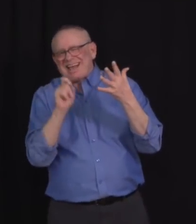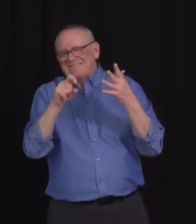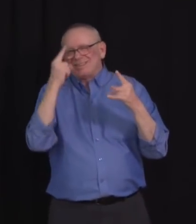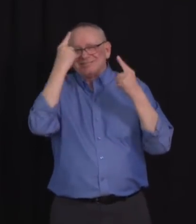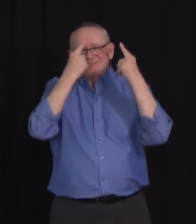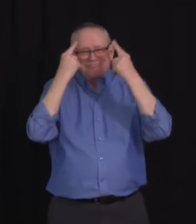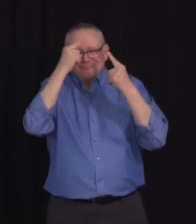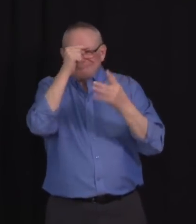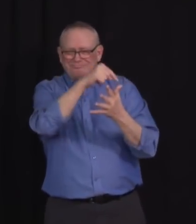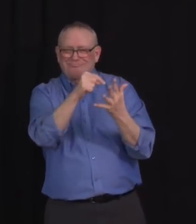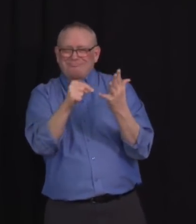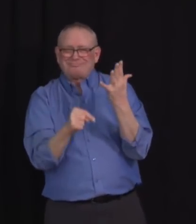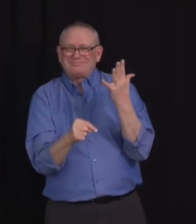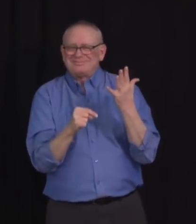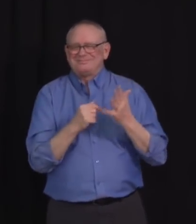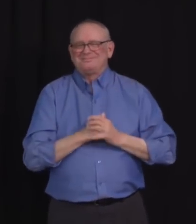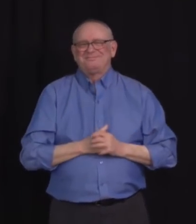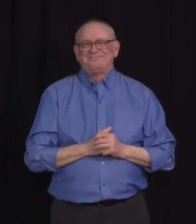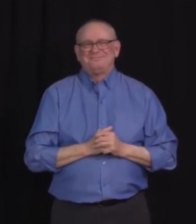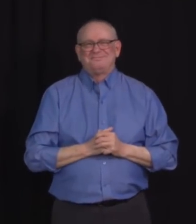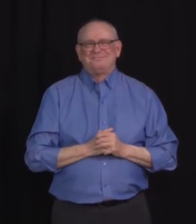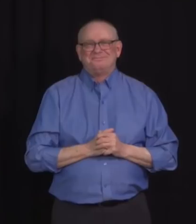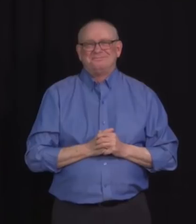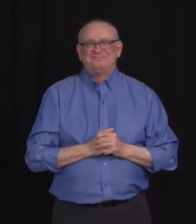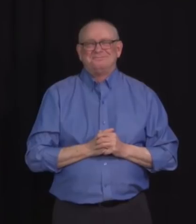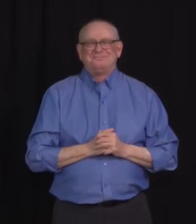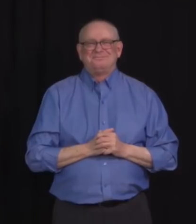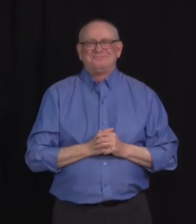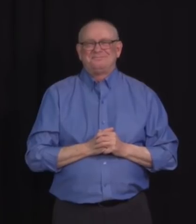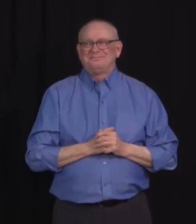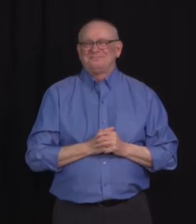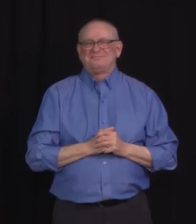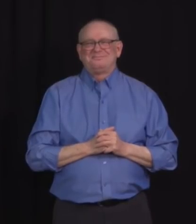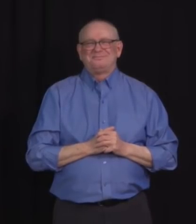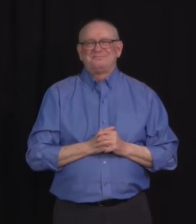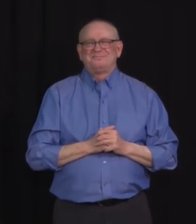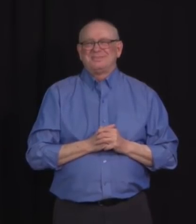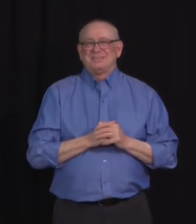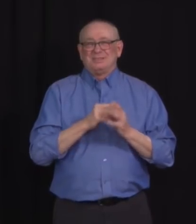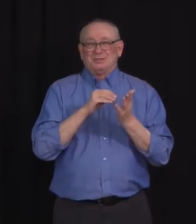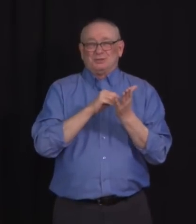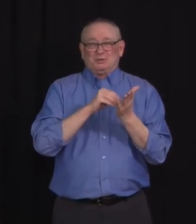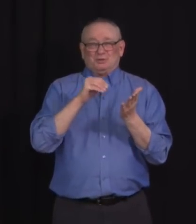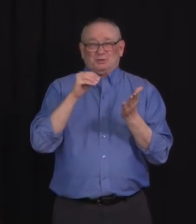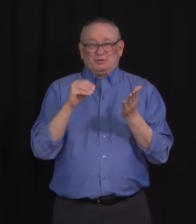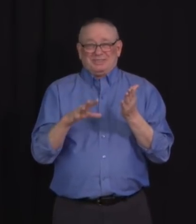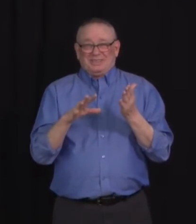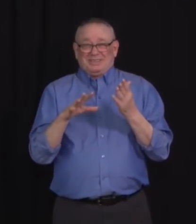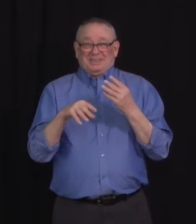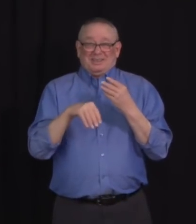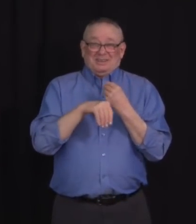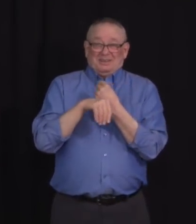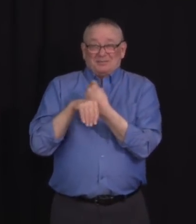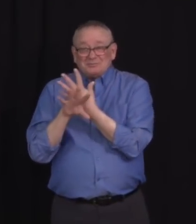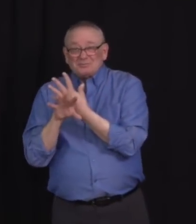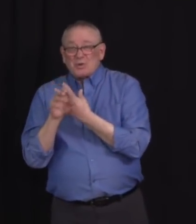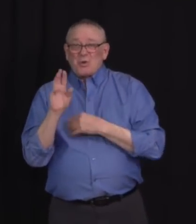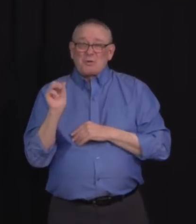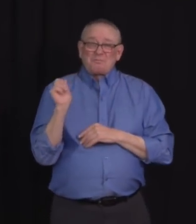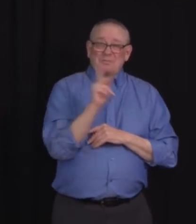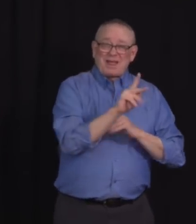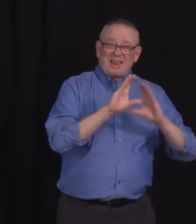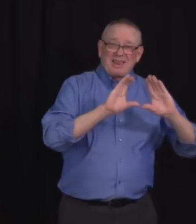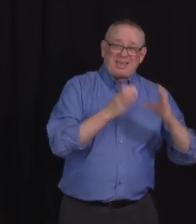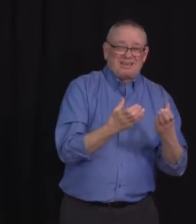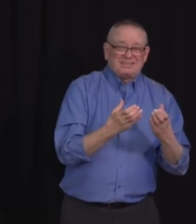again, the decisions about whether or not students would be learning virtually versus in person would have to be made based on all of those different